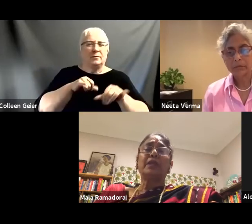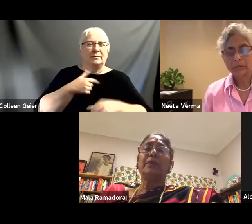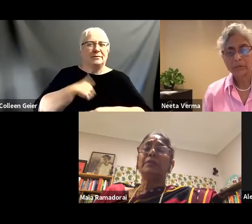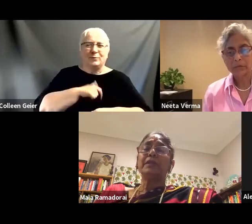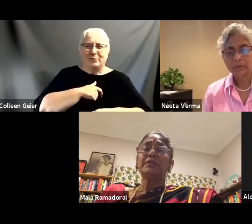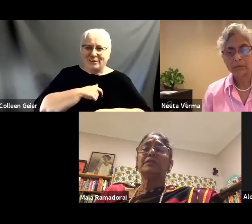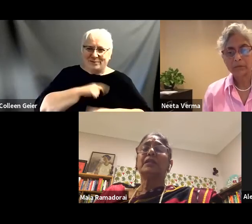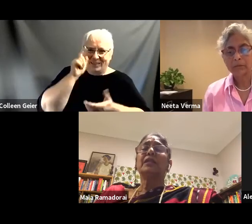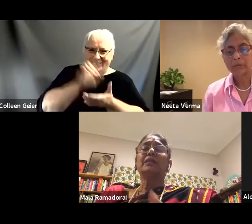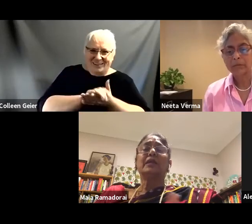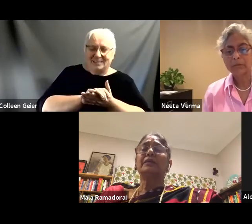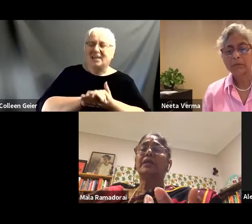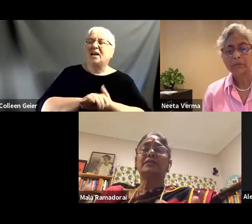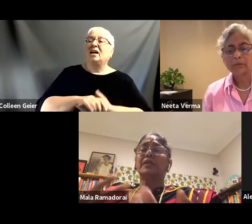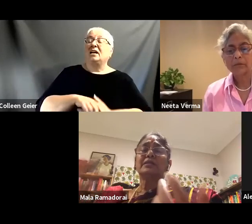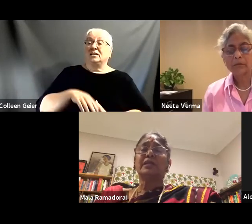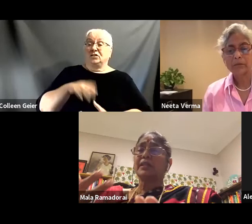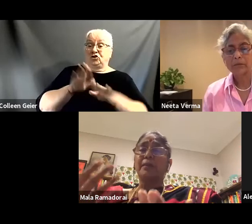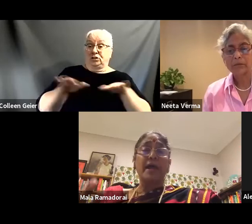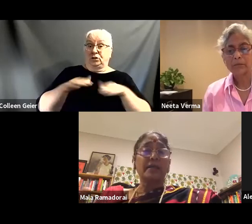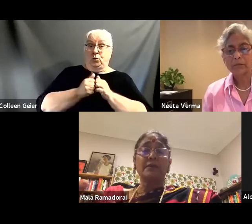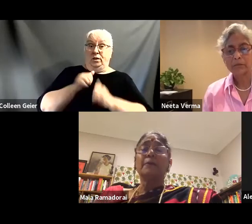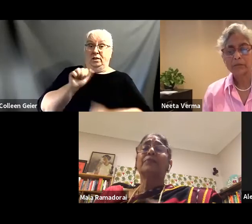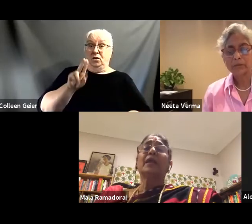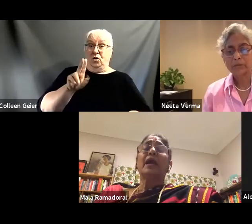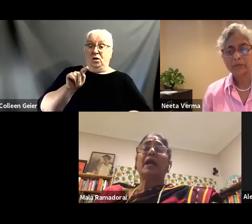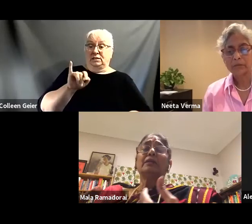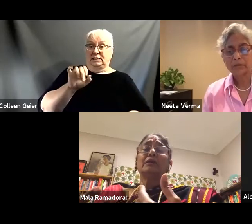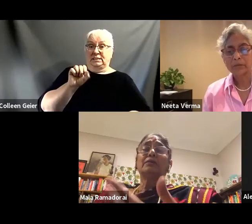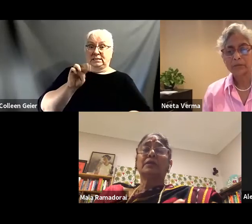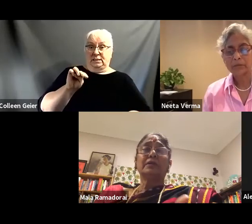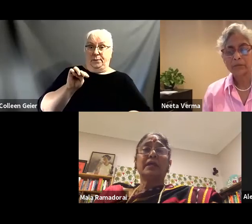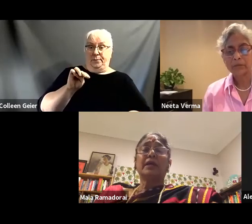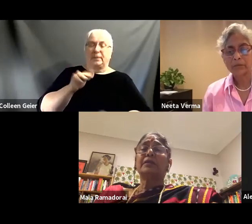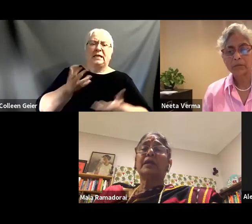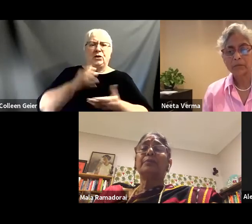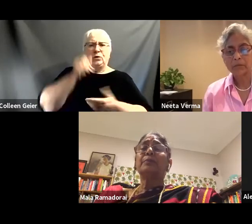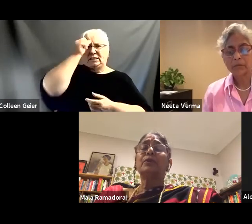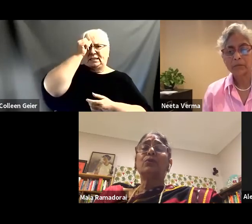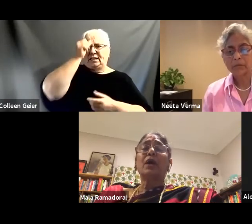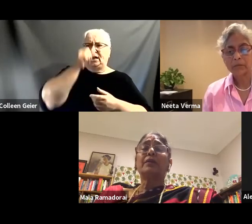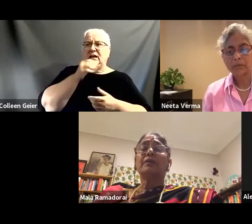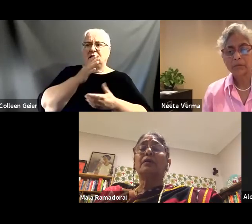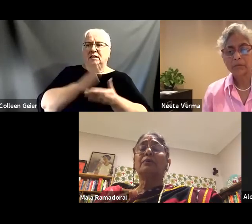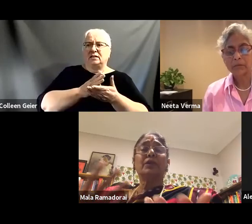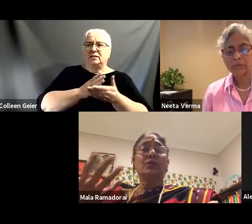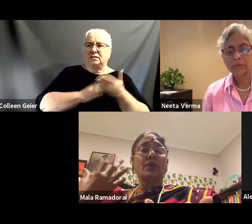in many places in India, they say that they are mad. And there are people who